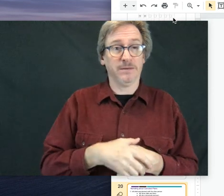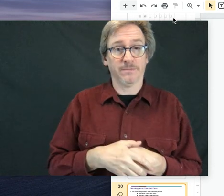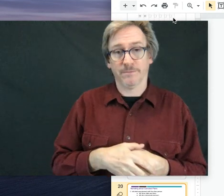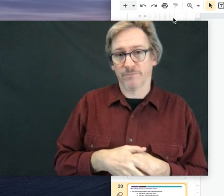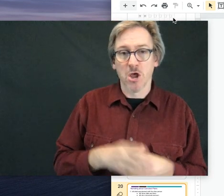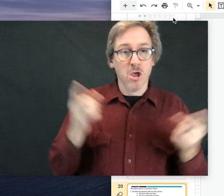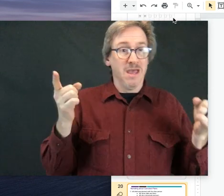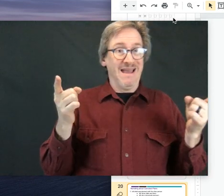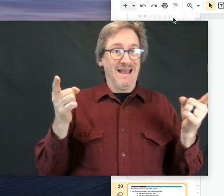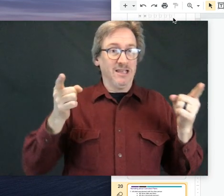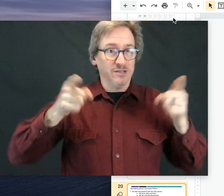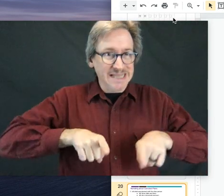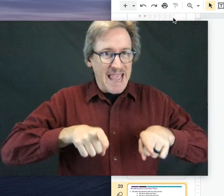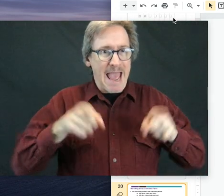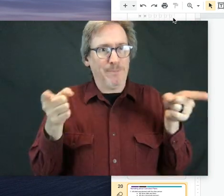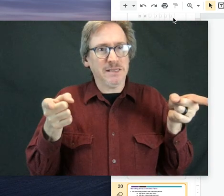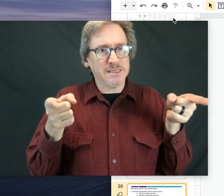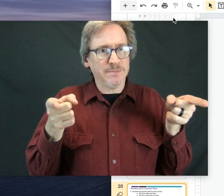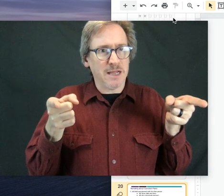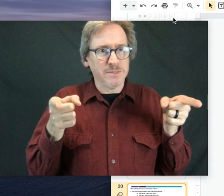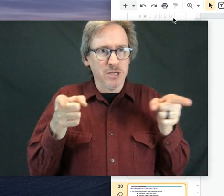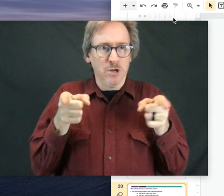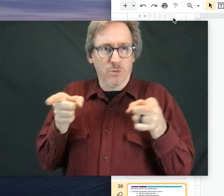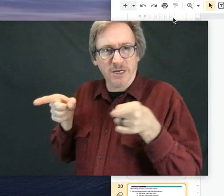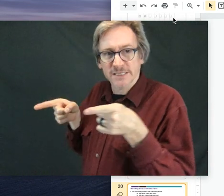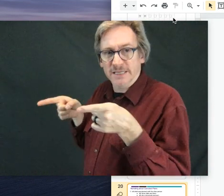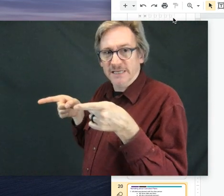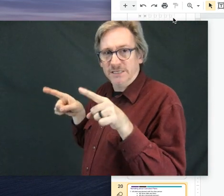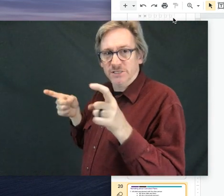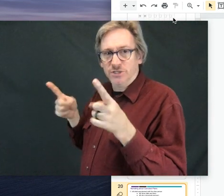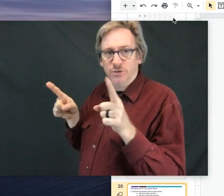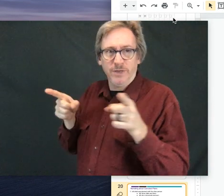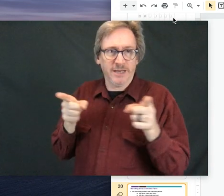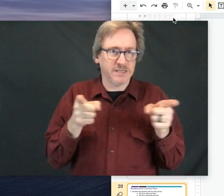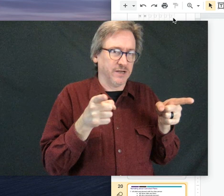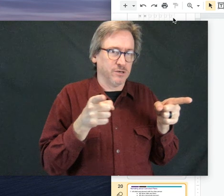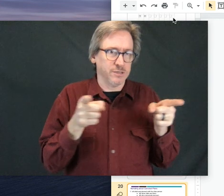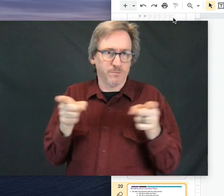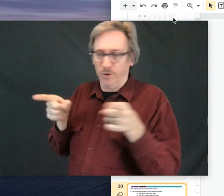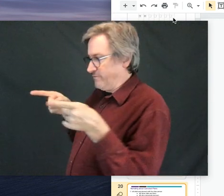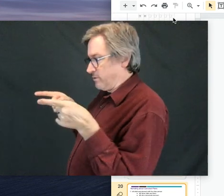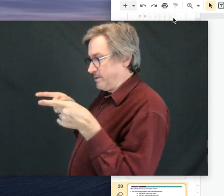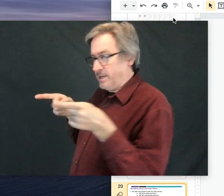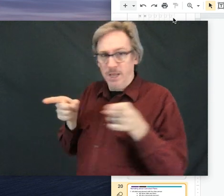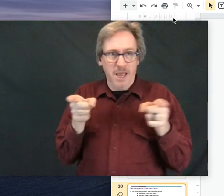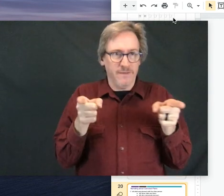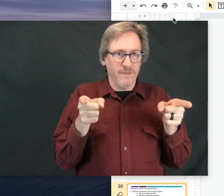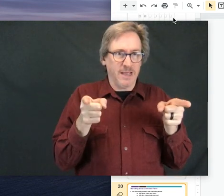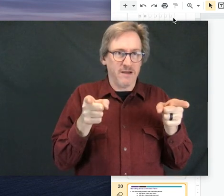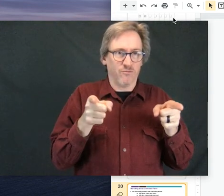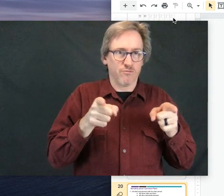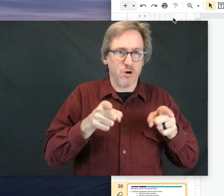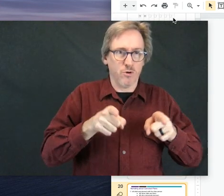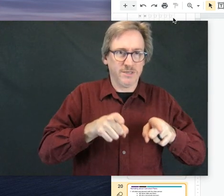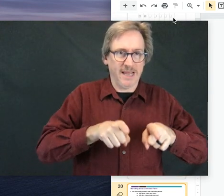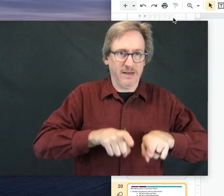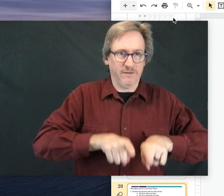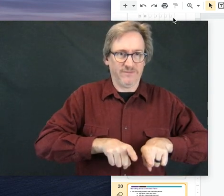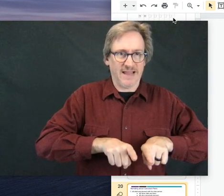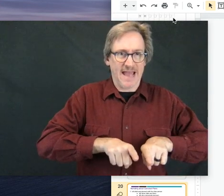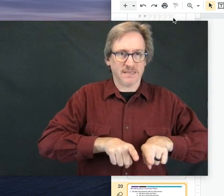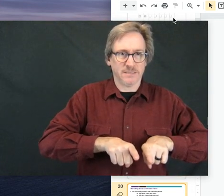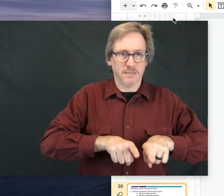minute. You'll see happen sometimes where it's 2 index fingers pointing forward, and then they kind of